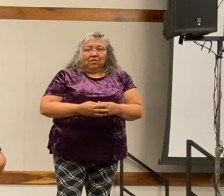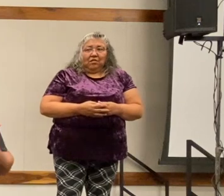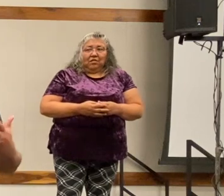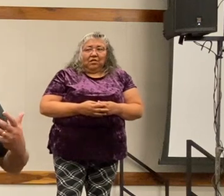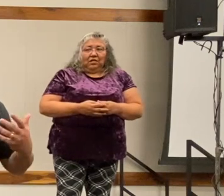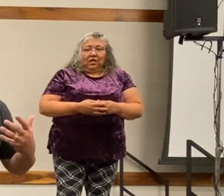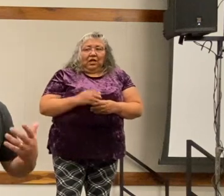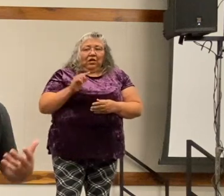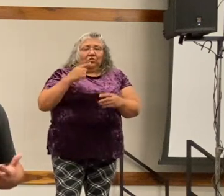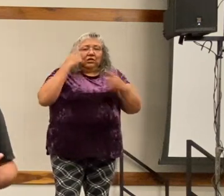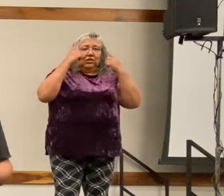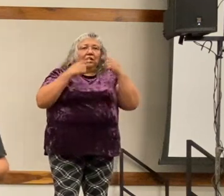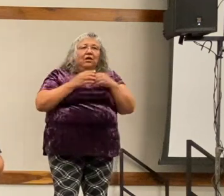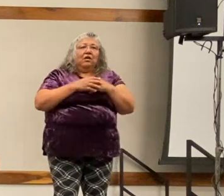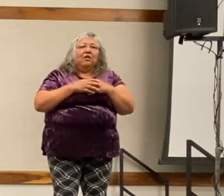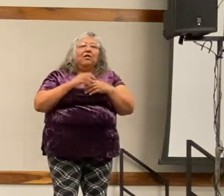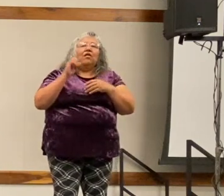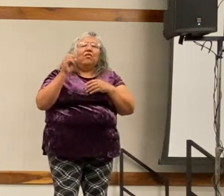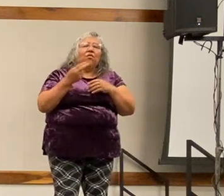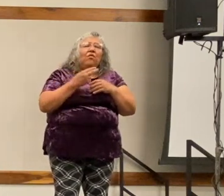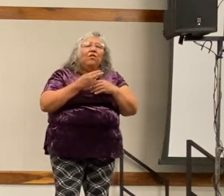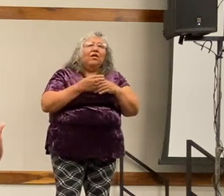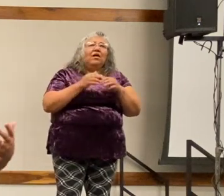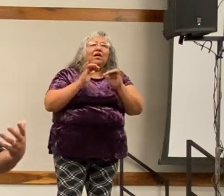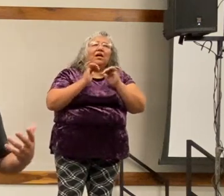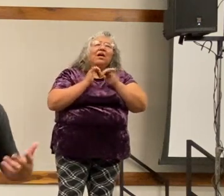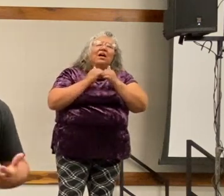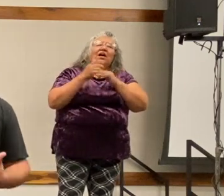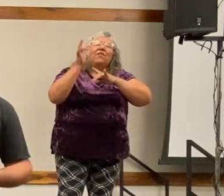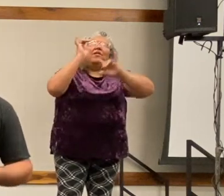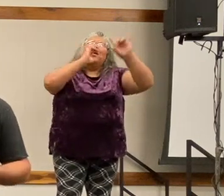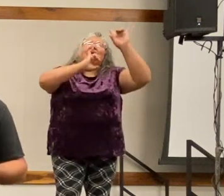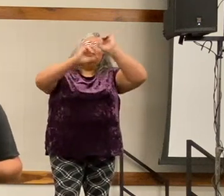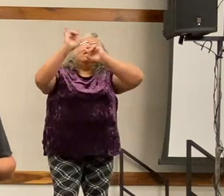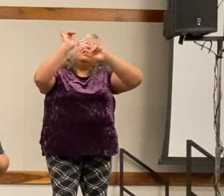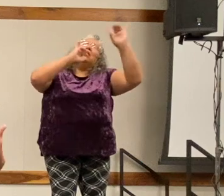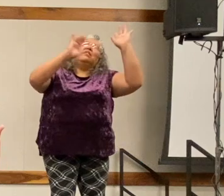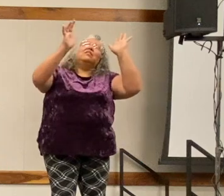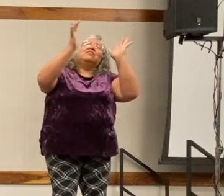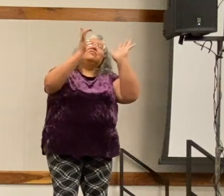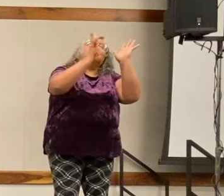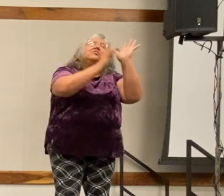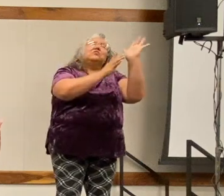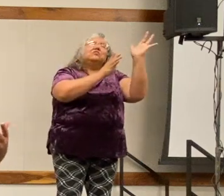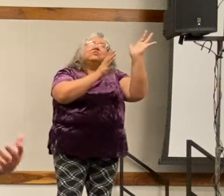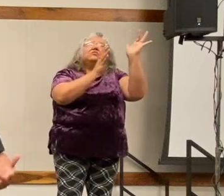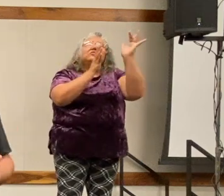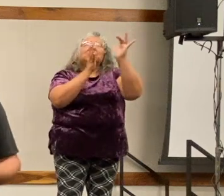And all I kept singing was, oh, how I love Jesus.